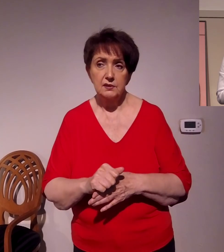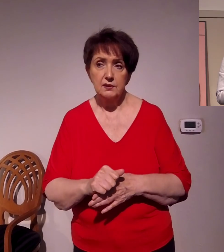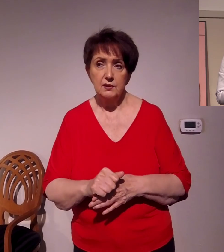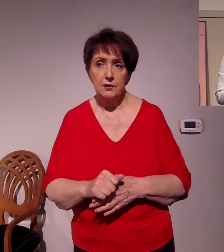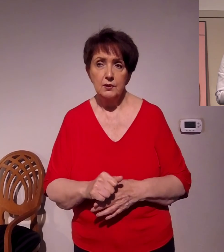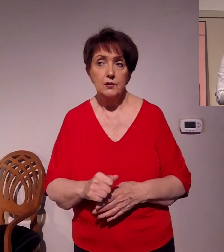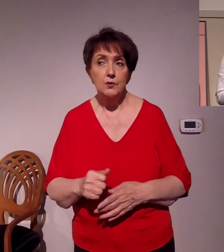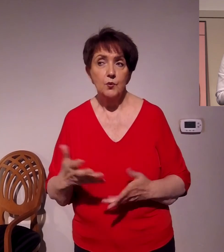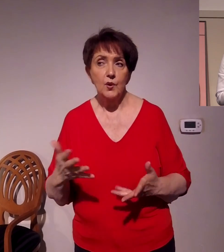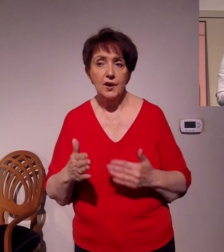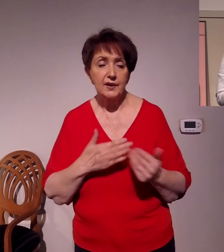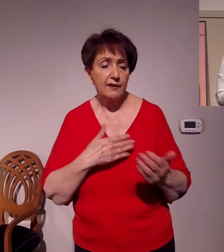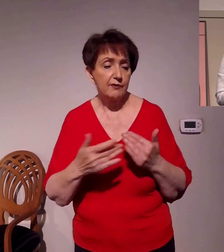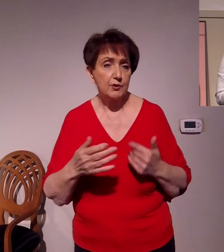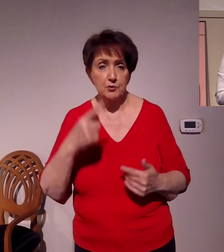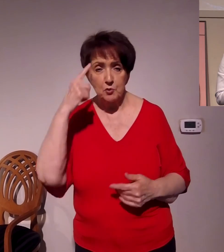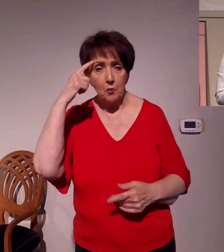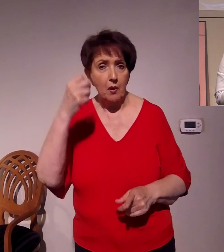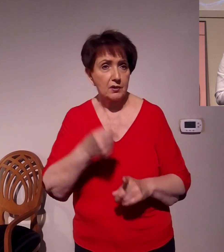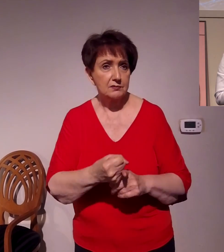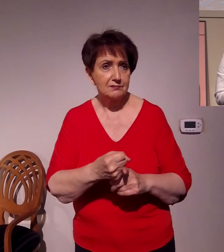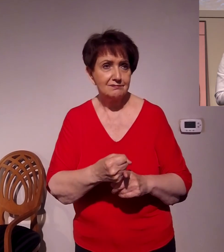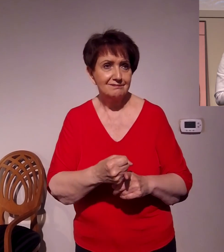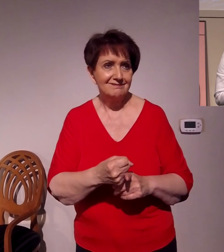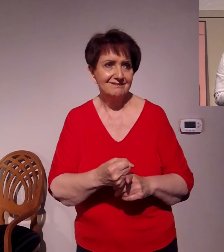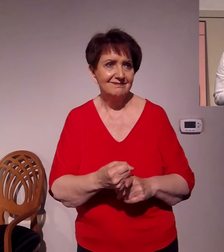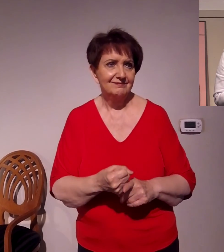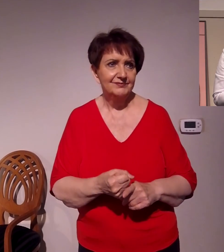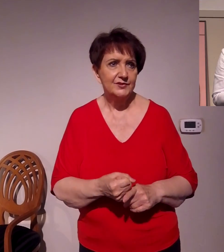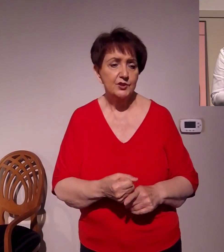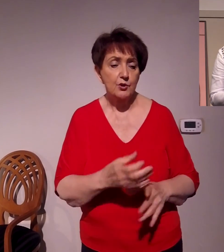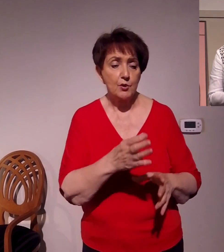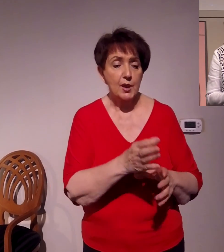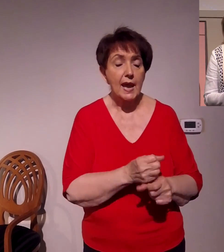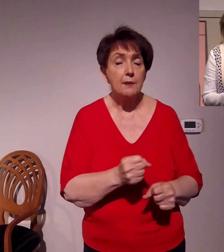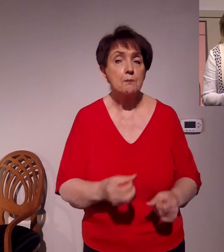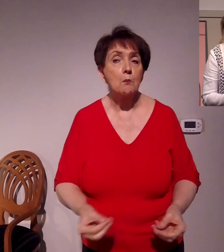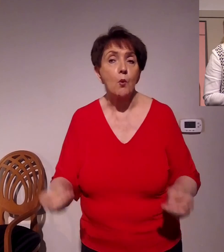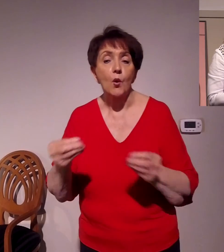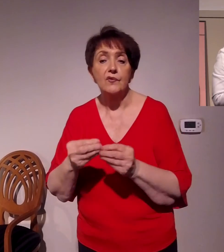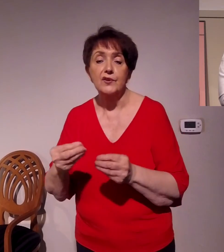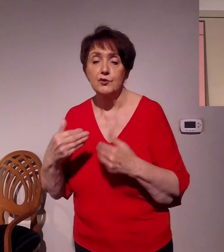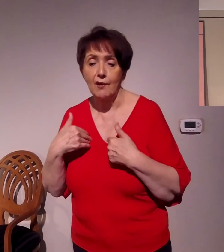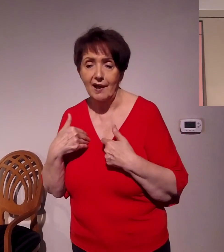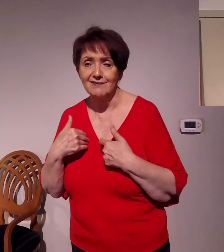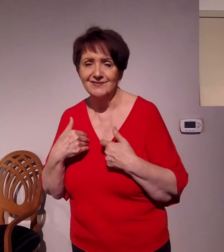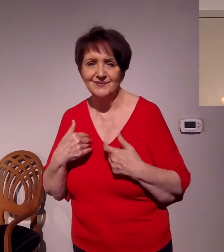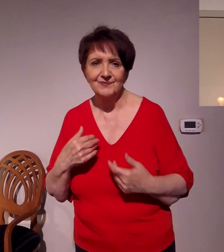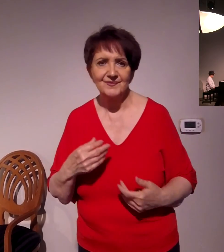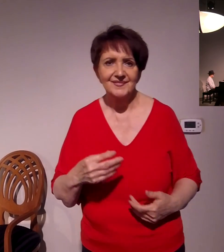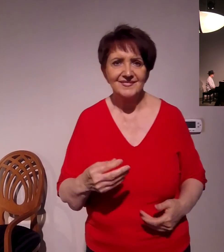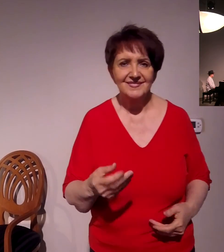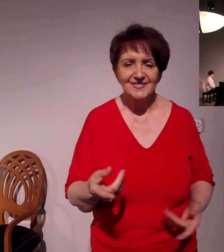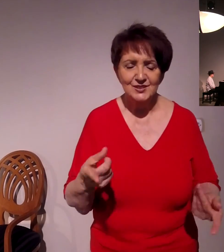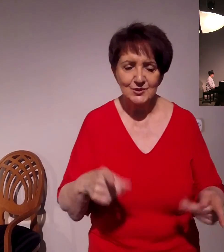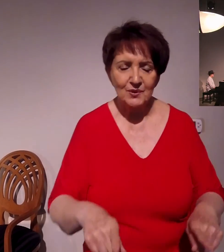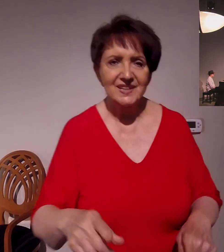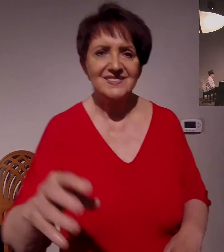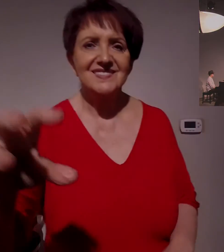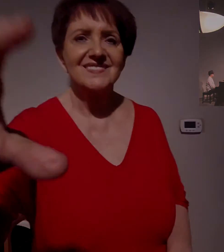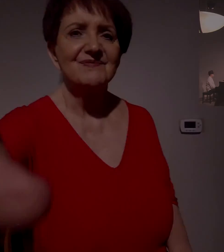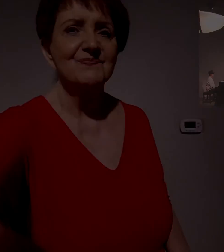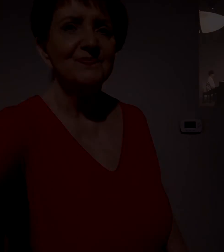brought so you can get more than you got. So,